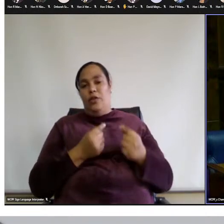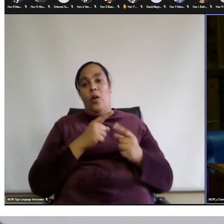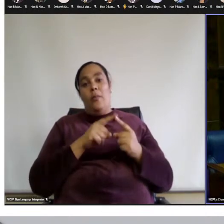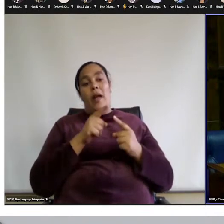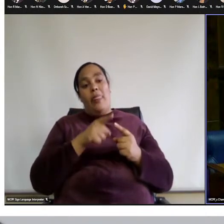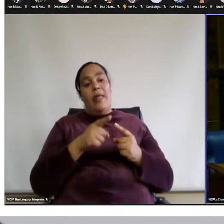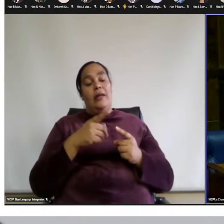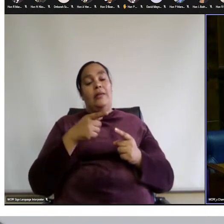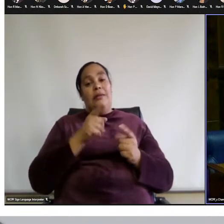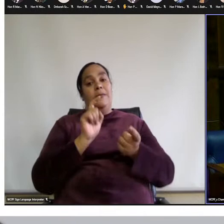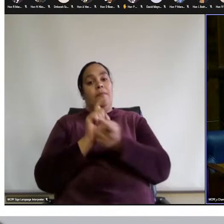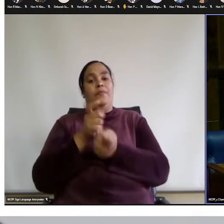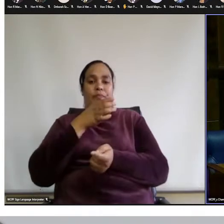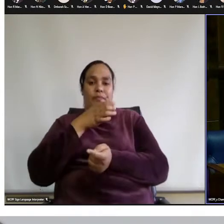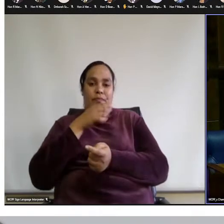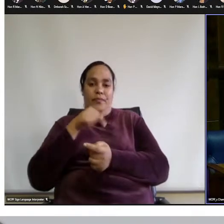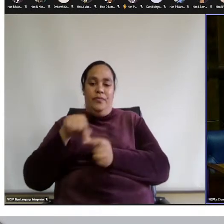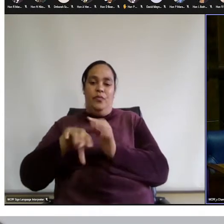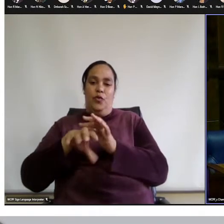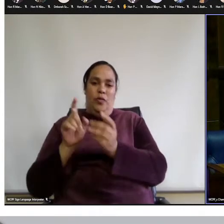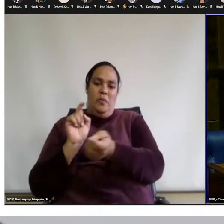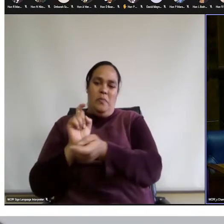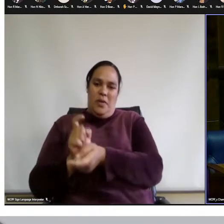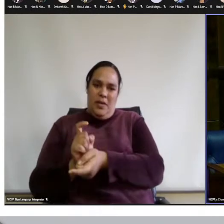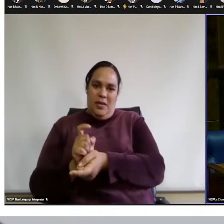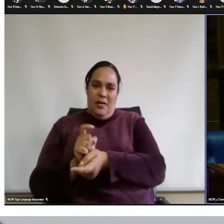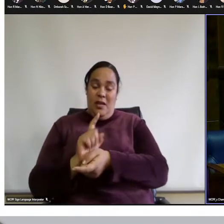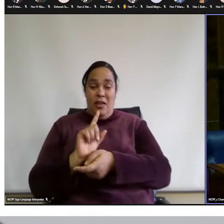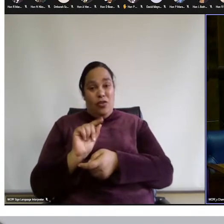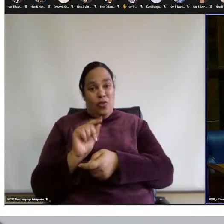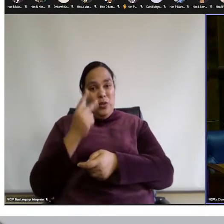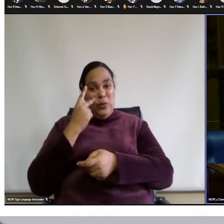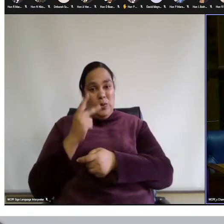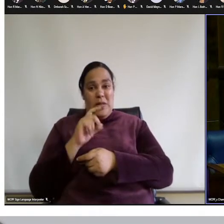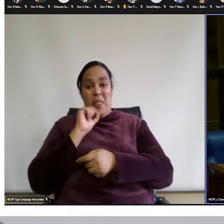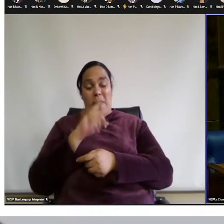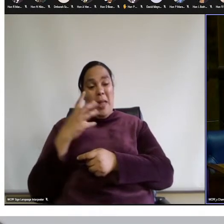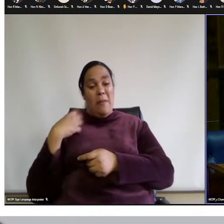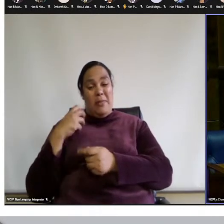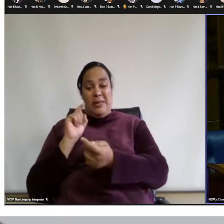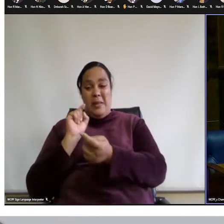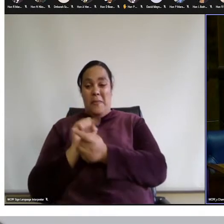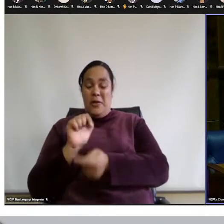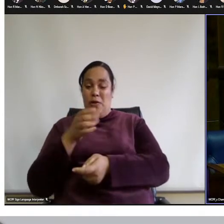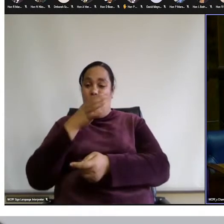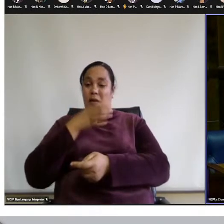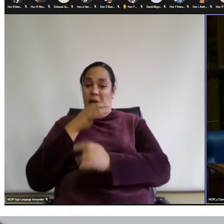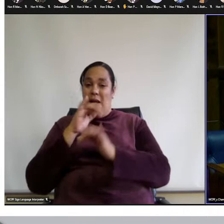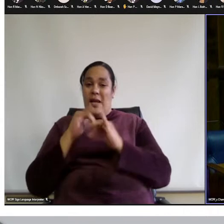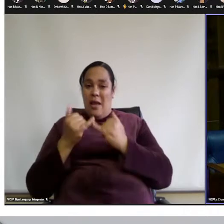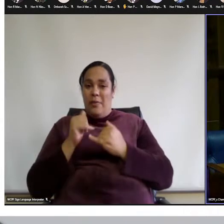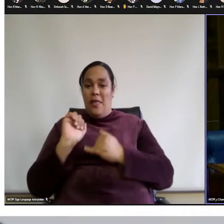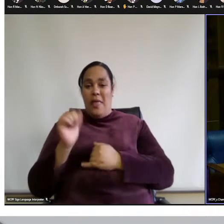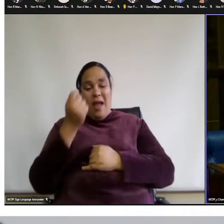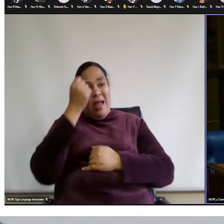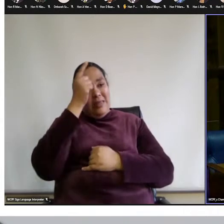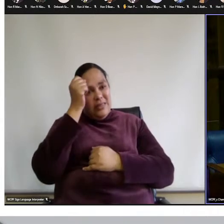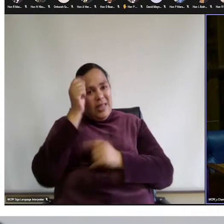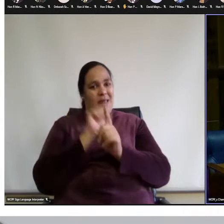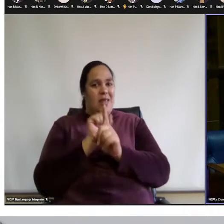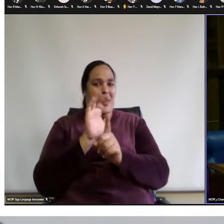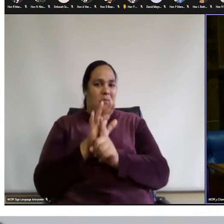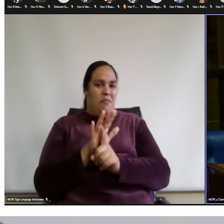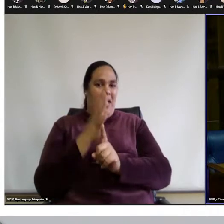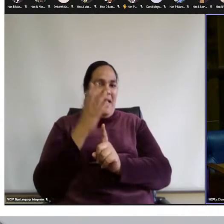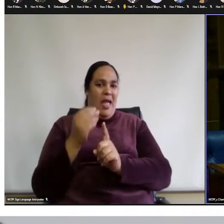the liquor industry in this province. And it was interesting, after that minister meeting with the liquor industry, understanding the impact